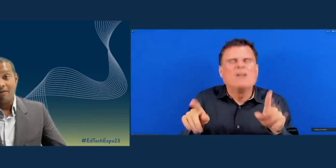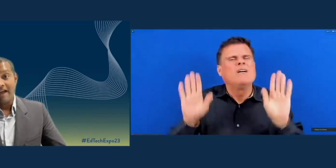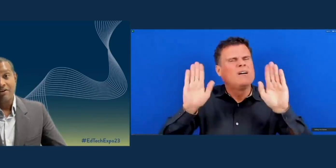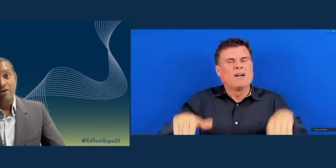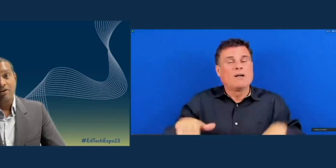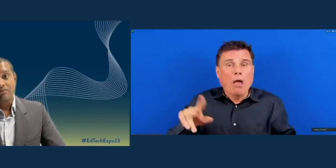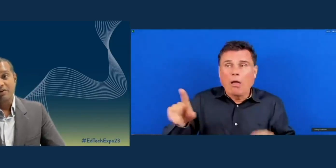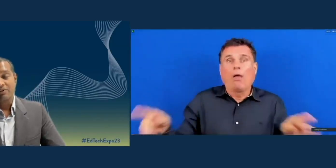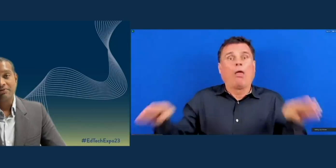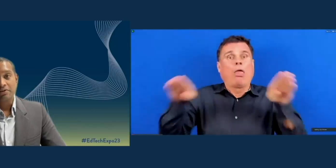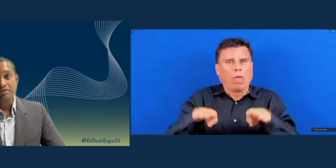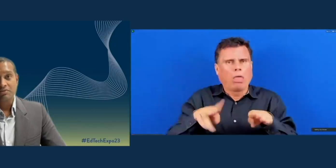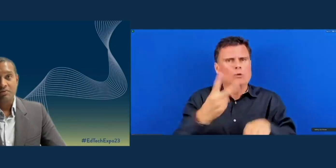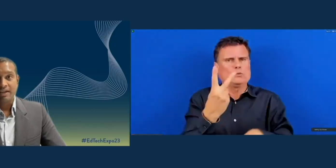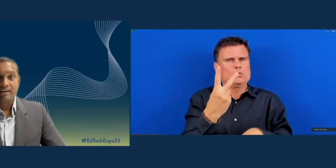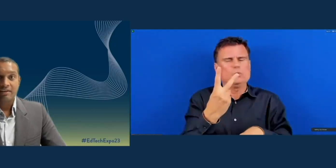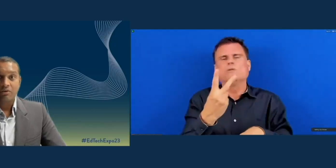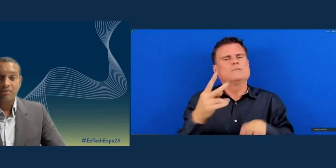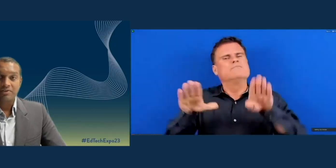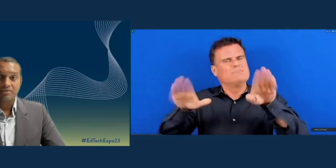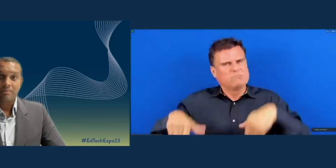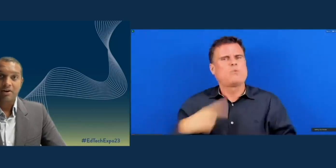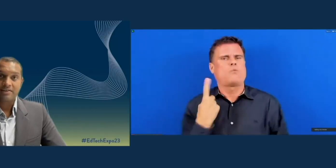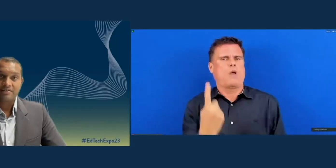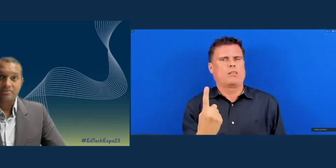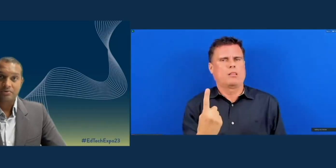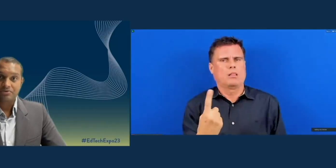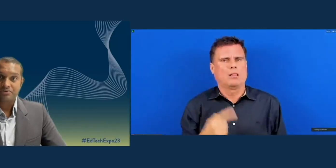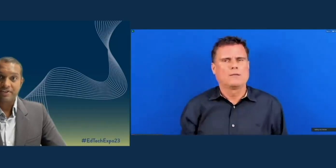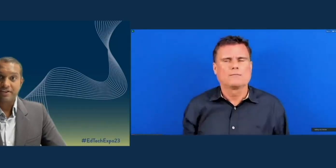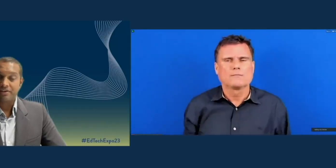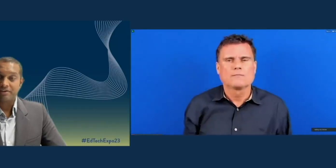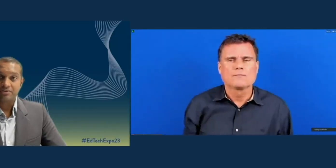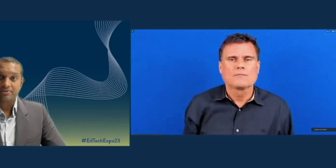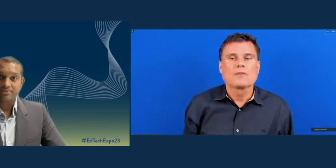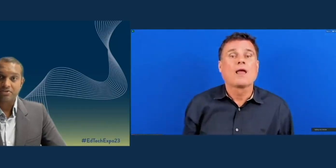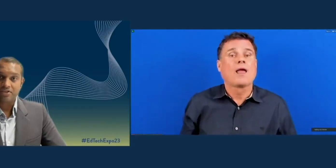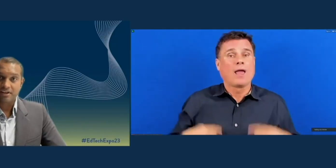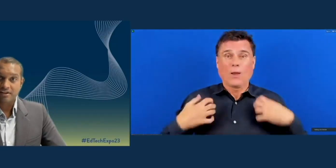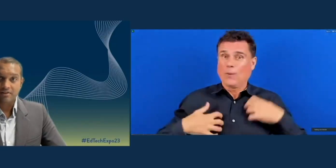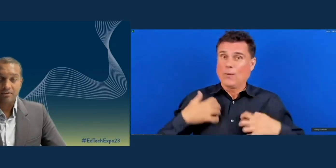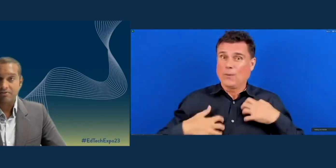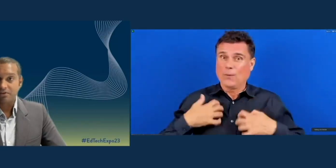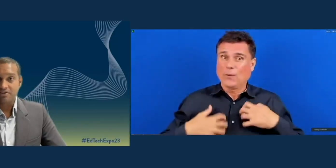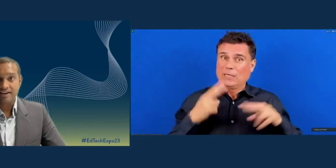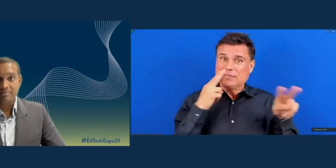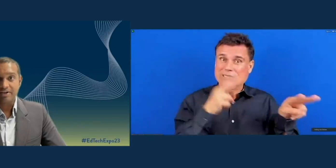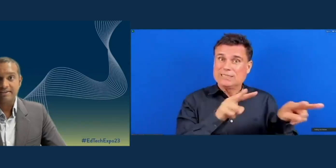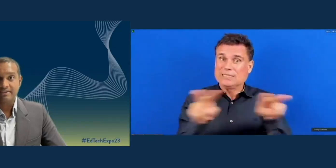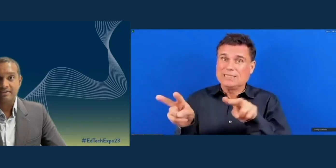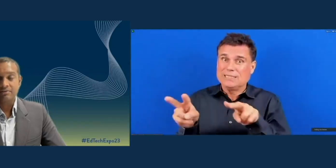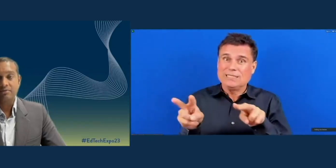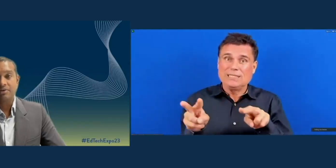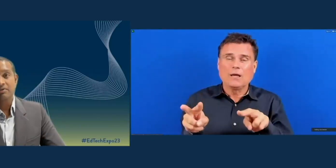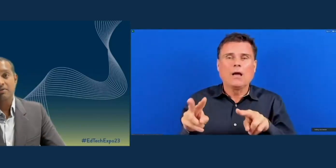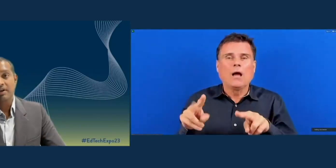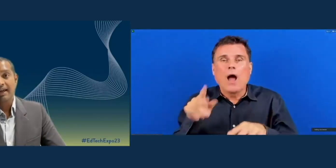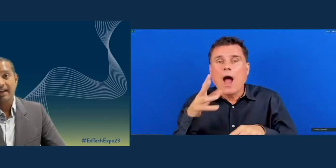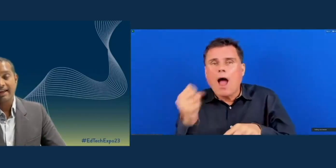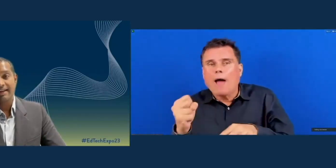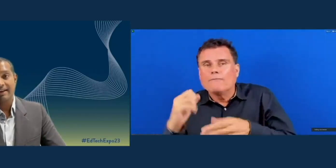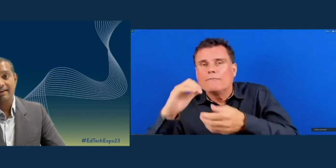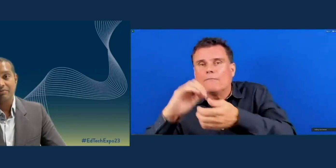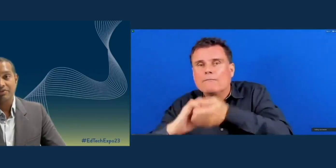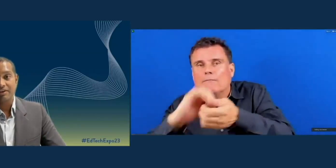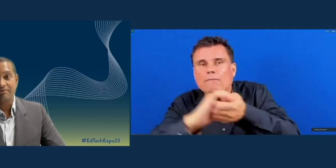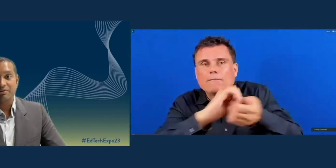On that note, we look forward to where all of the different partners of All Children Reading go to in the future. Look forward to collaborating with you,